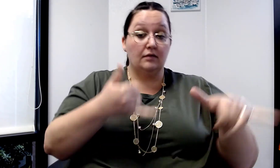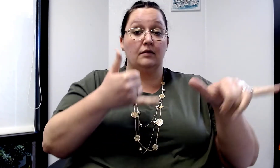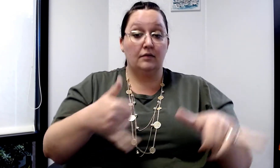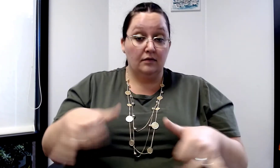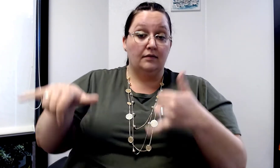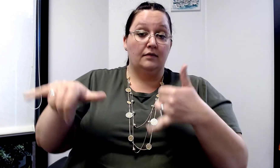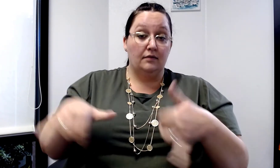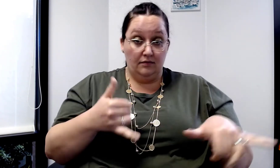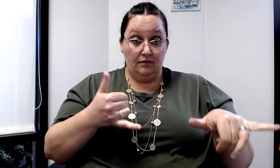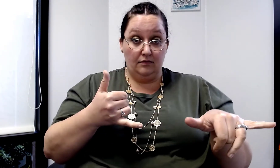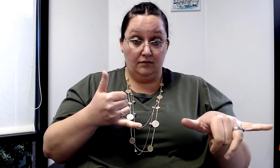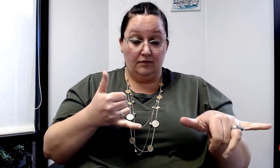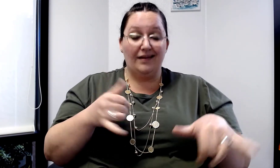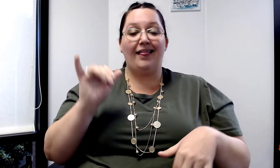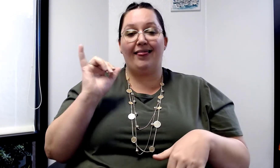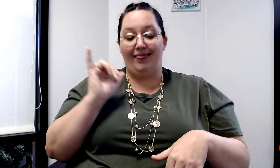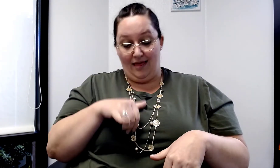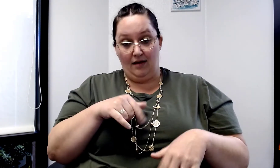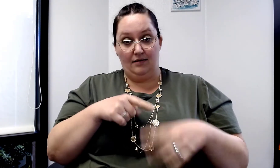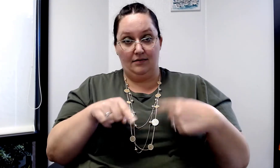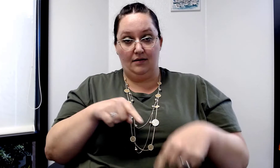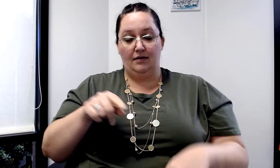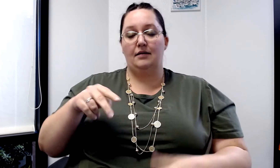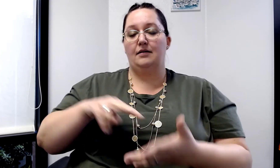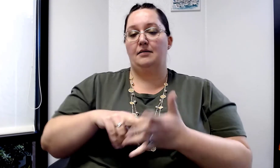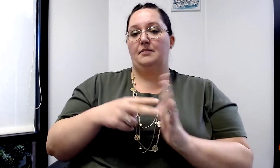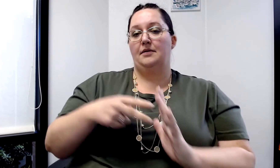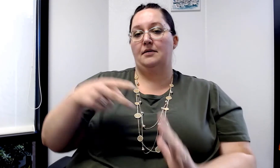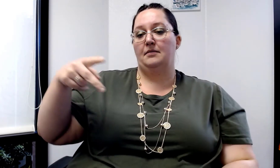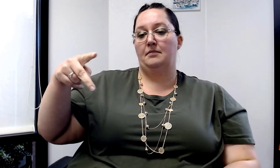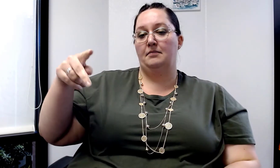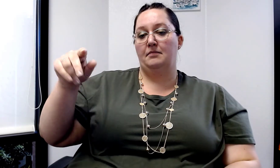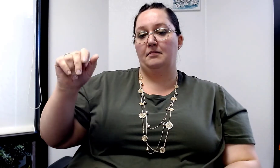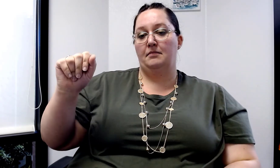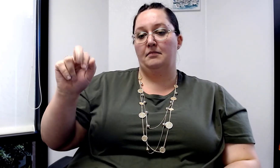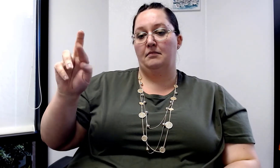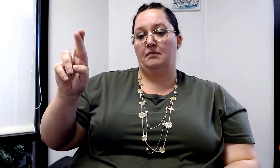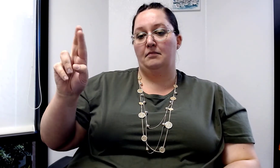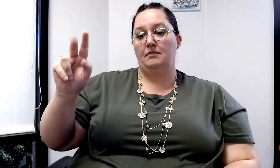But if you rock it back and forth, that is not play. That is the sign party.